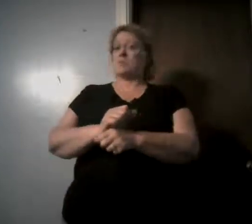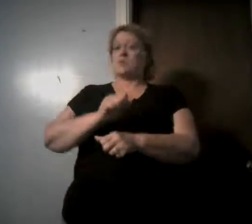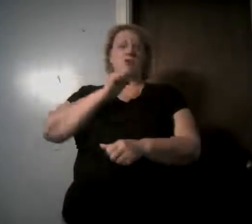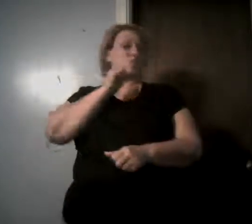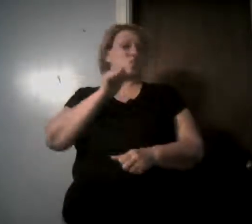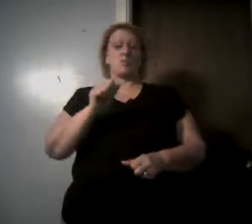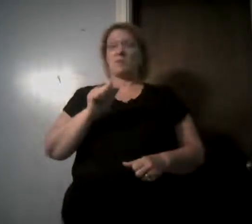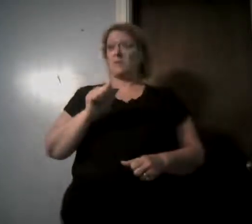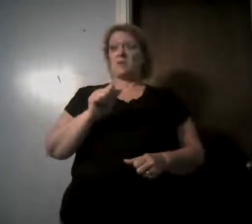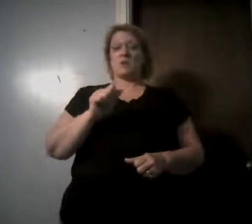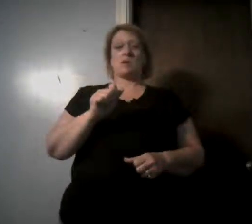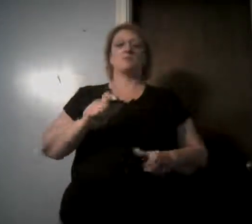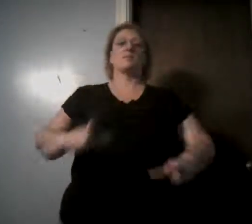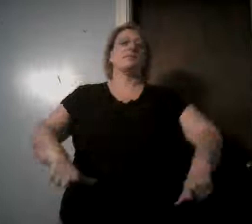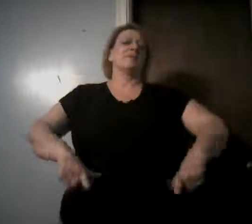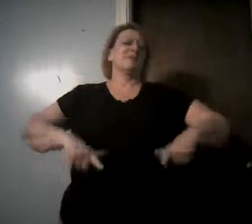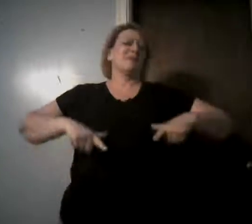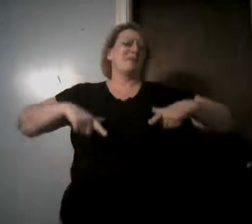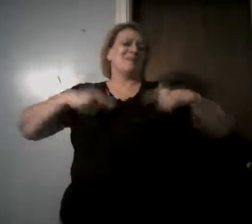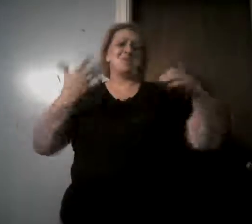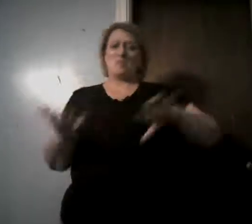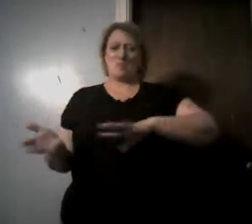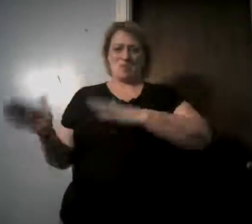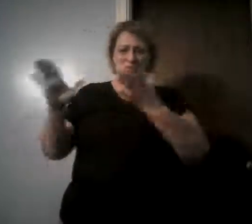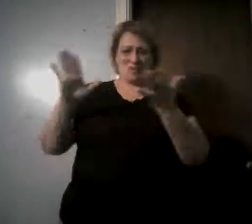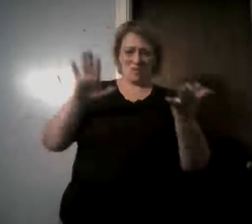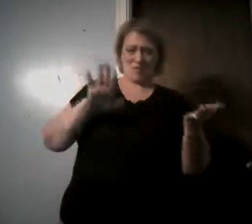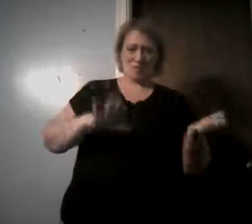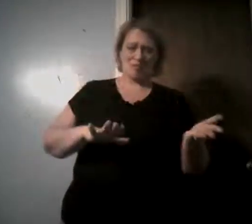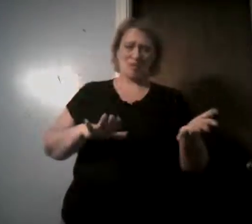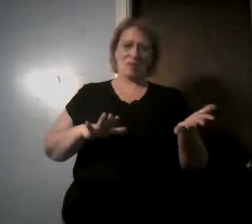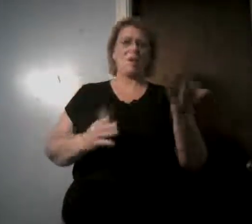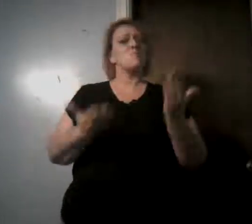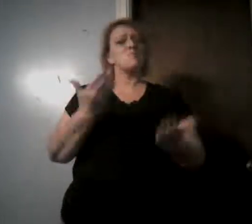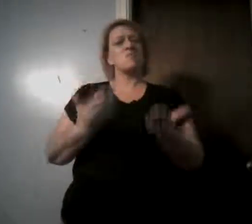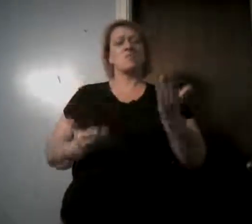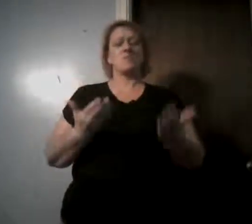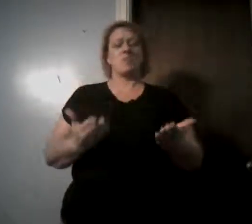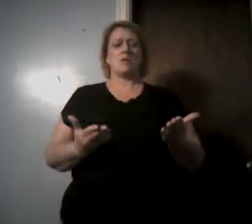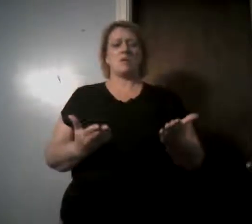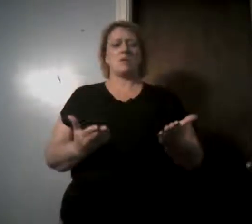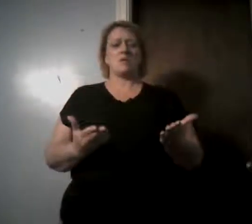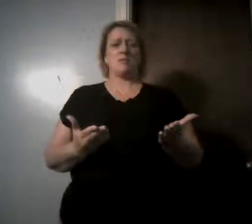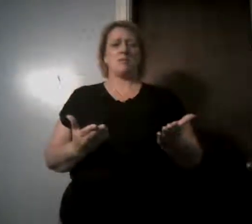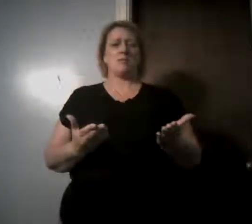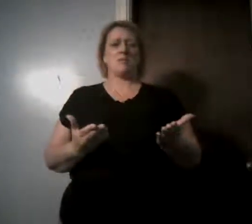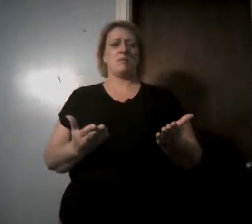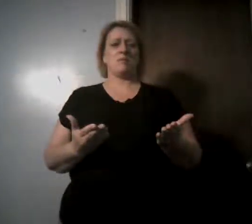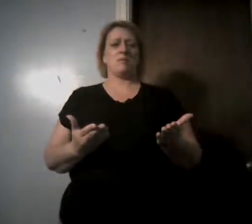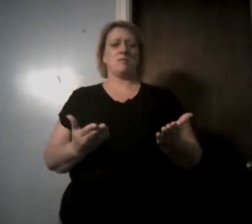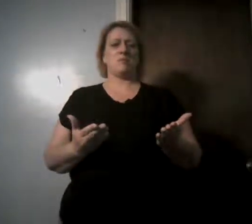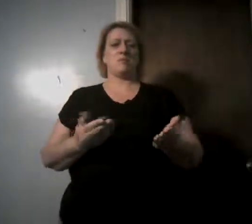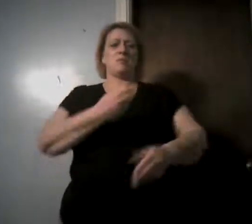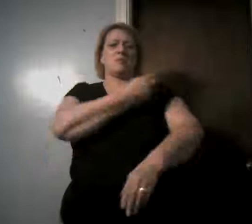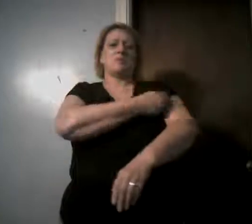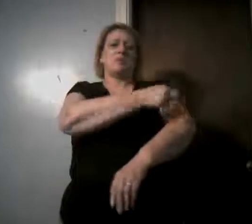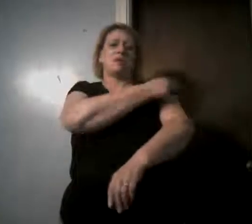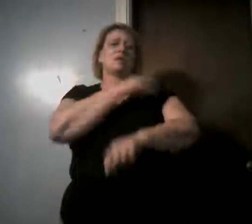It is a life-threatening condition that demands urgent medical care. It may occur slowly and over many years.